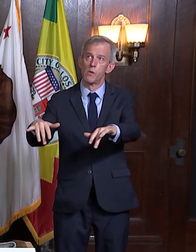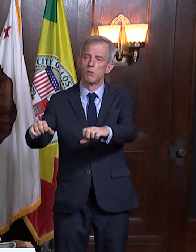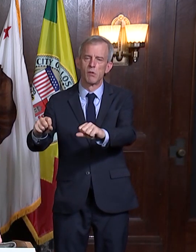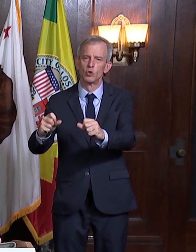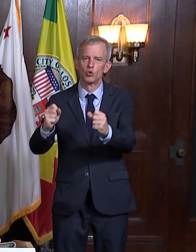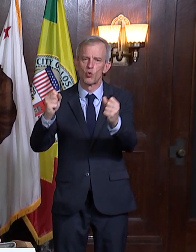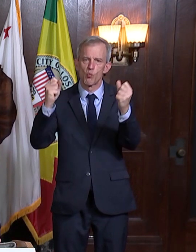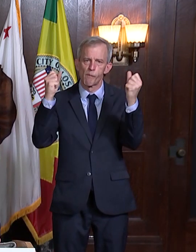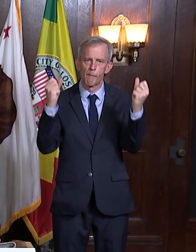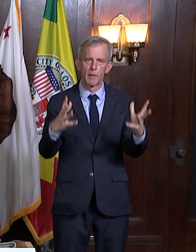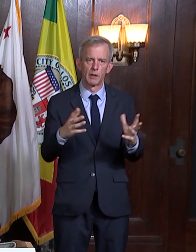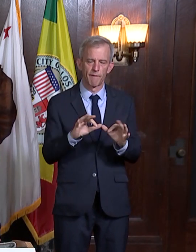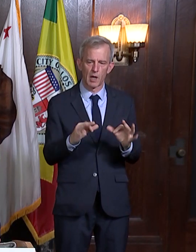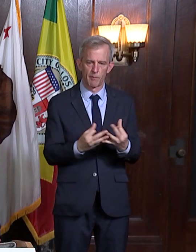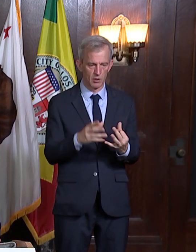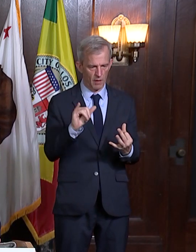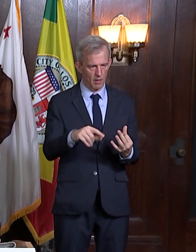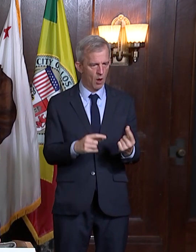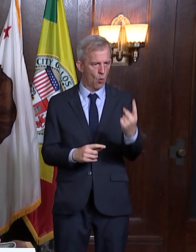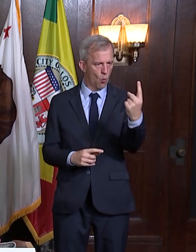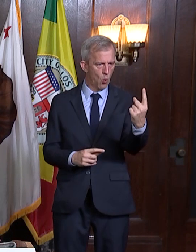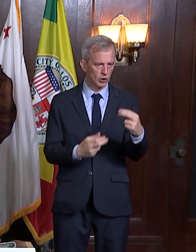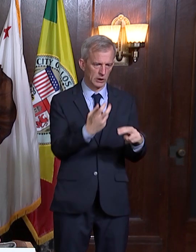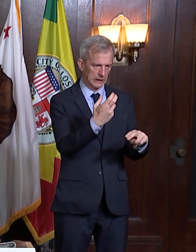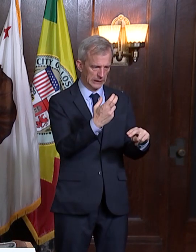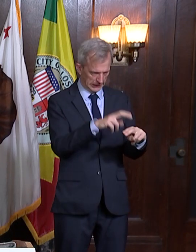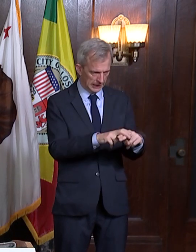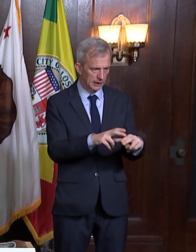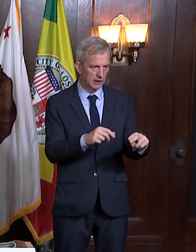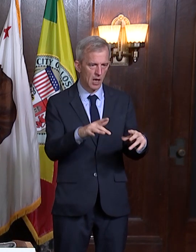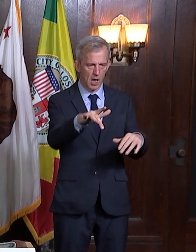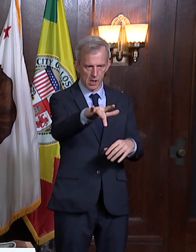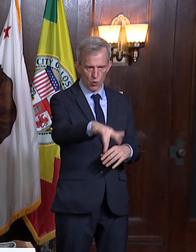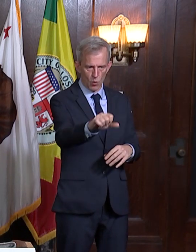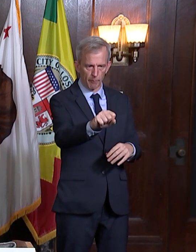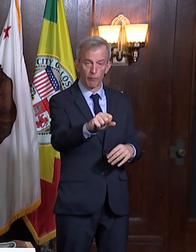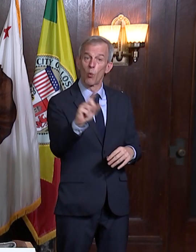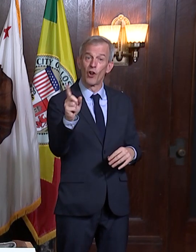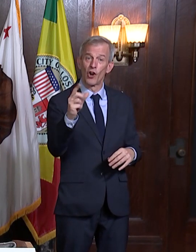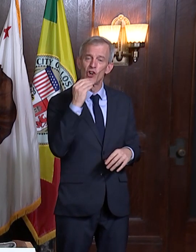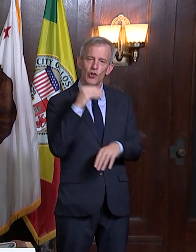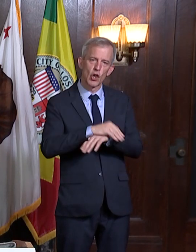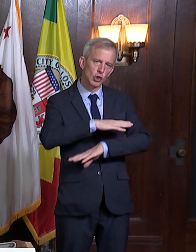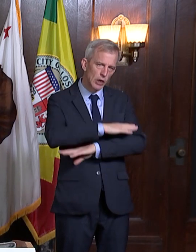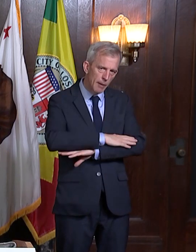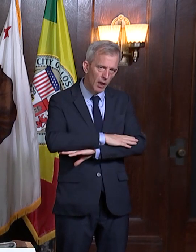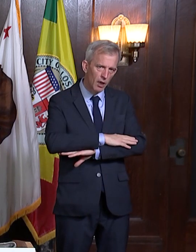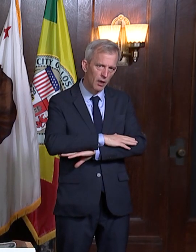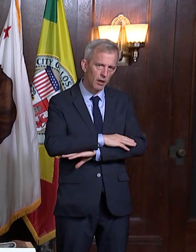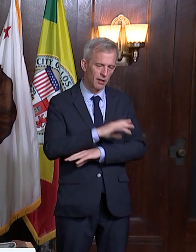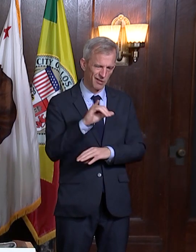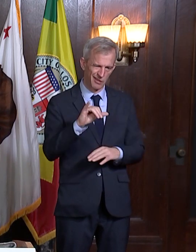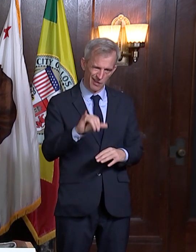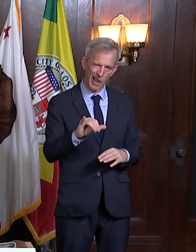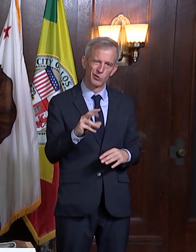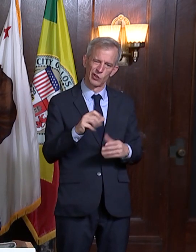and every one of those empty seats at our dinner table, is a story, is a life, and is a